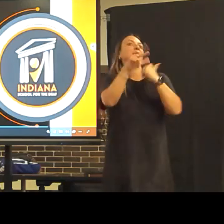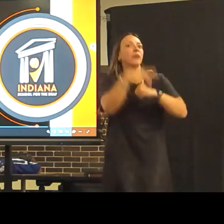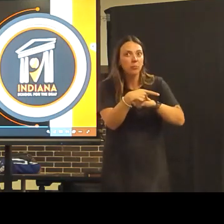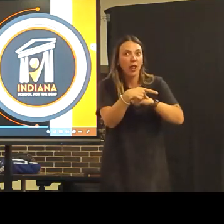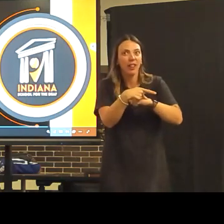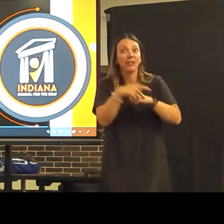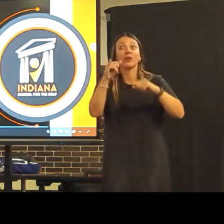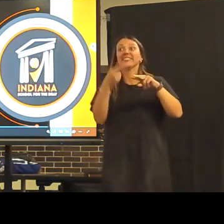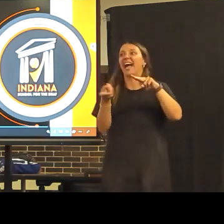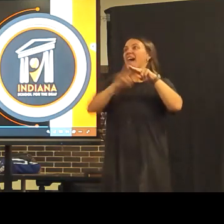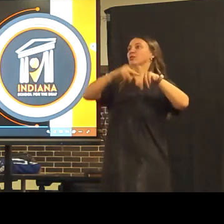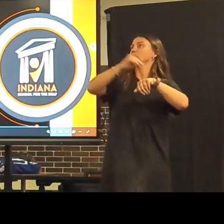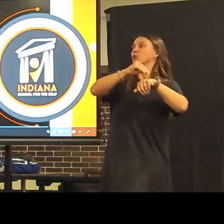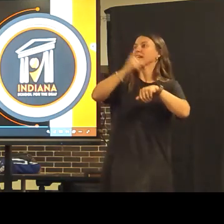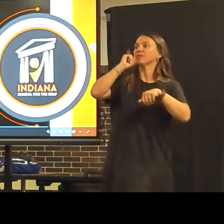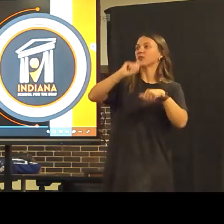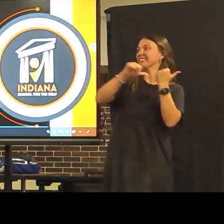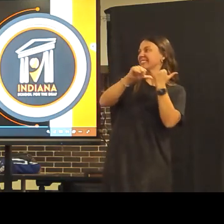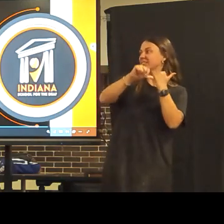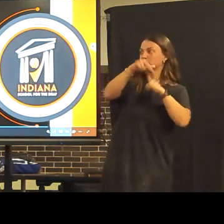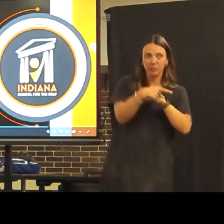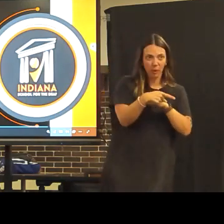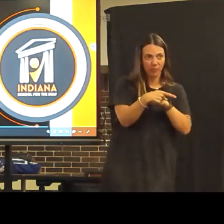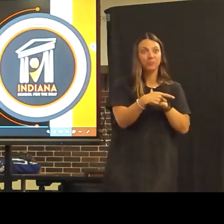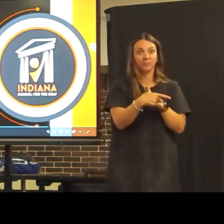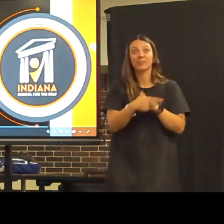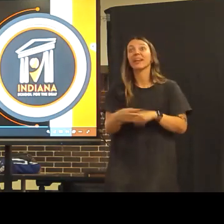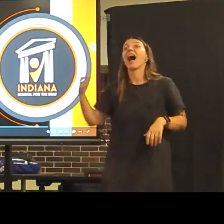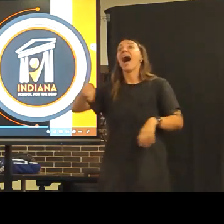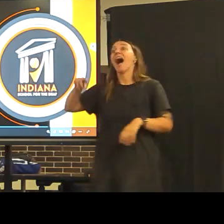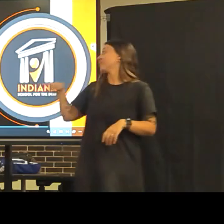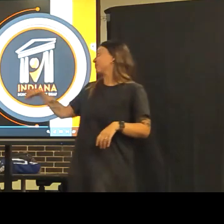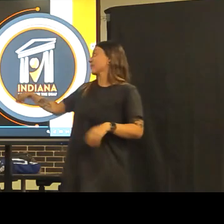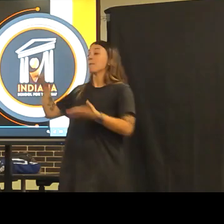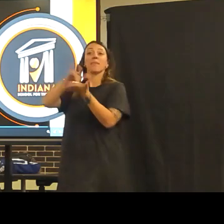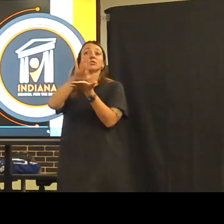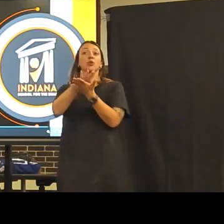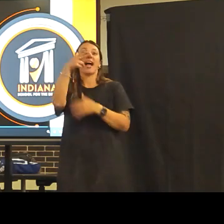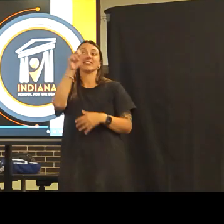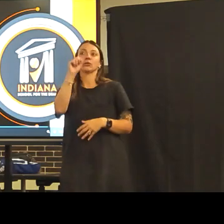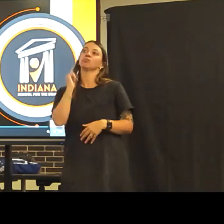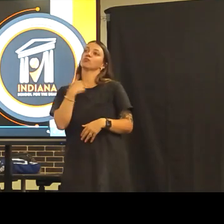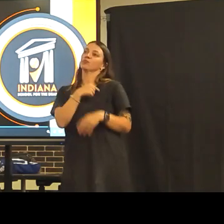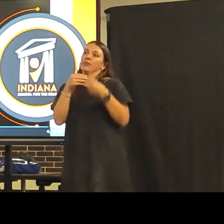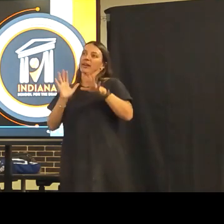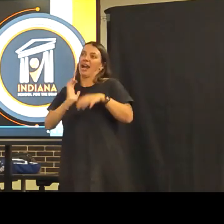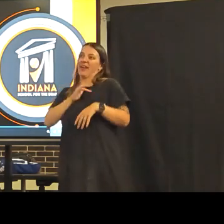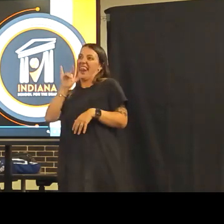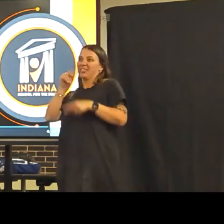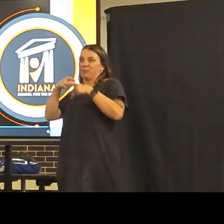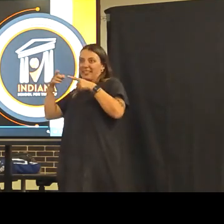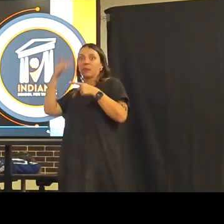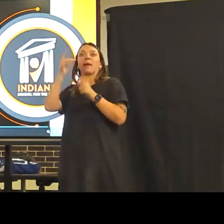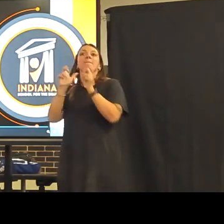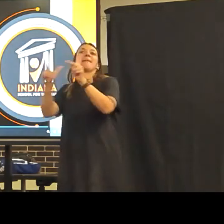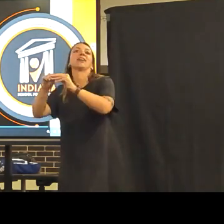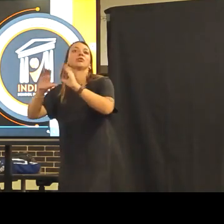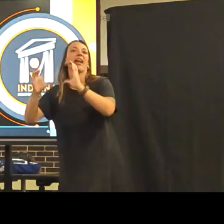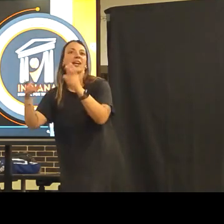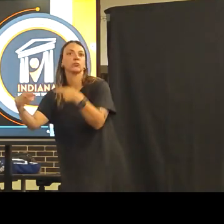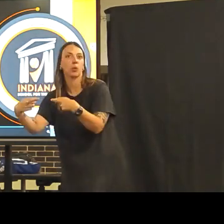and assistant principals are the folks that have more duties now to oversee curriculum. Middle school and high